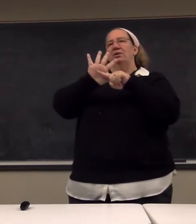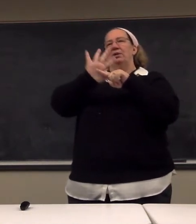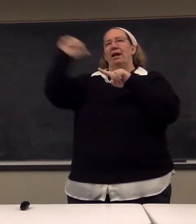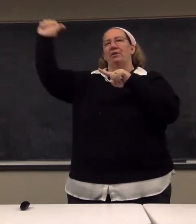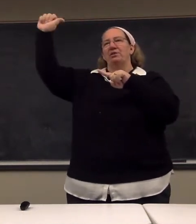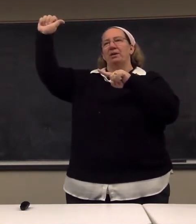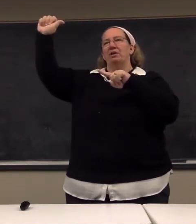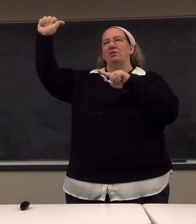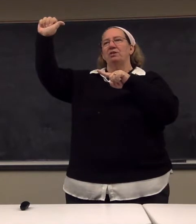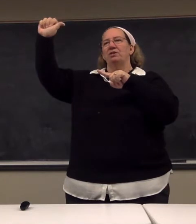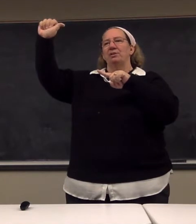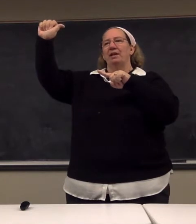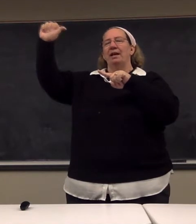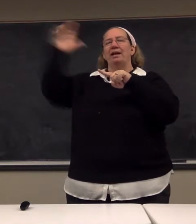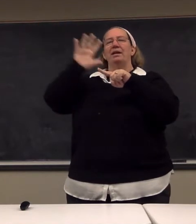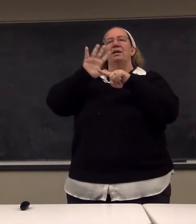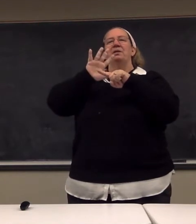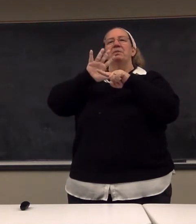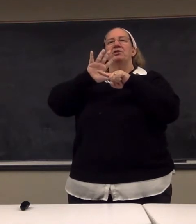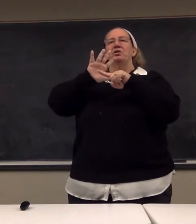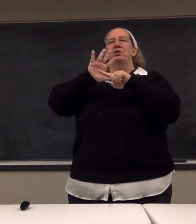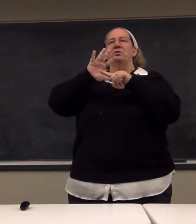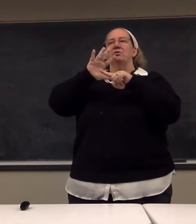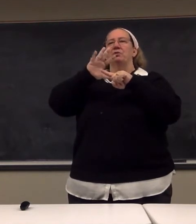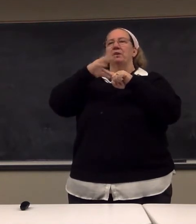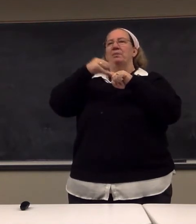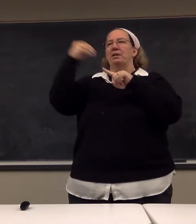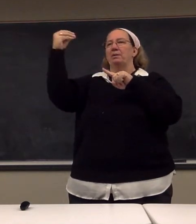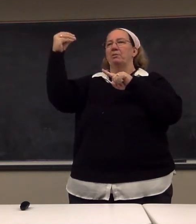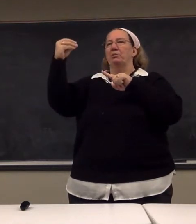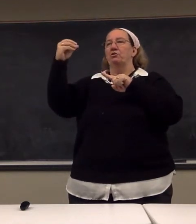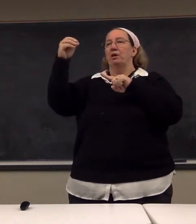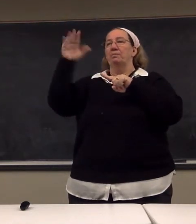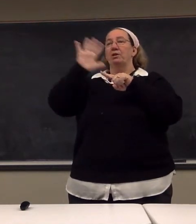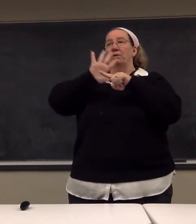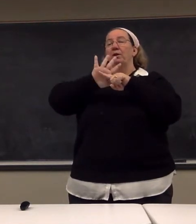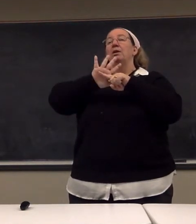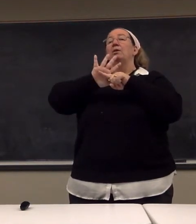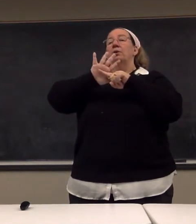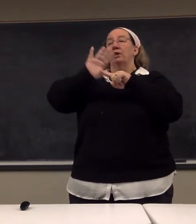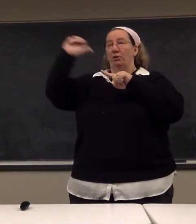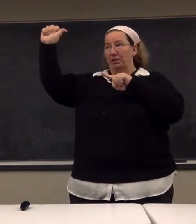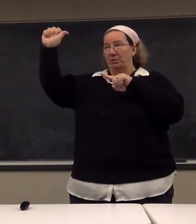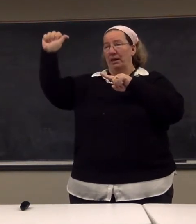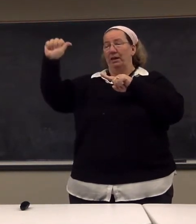going out this way and closing to an A. Make sure you don't screw it up and end up with a real drum. So, we're going to do it this way.